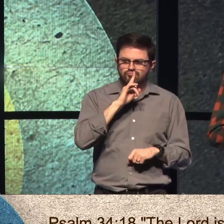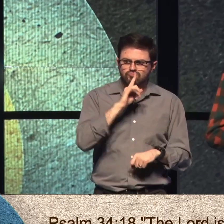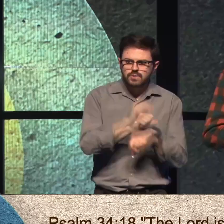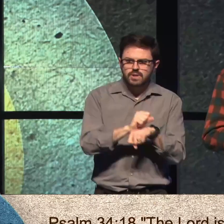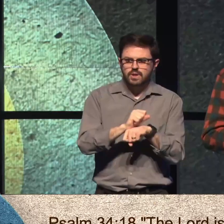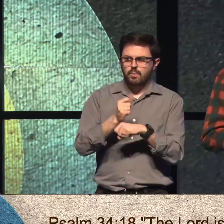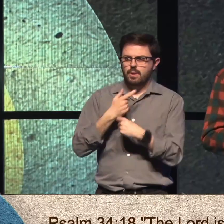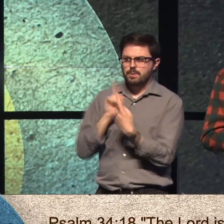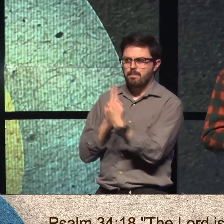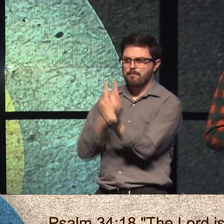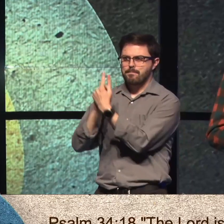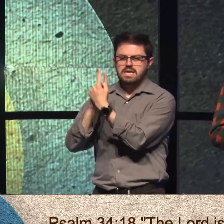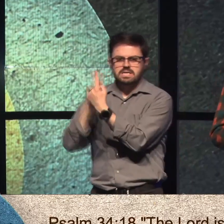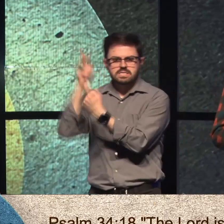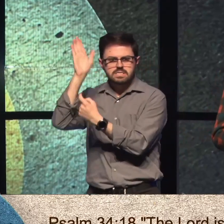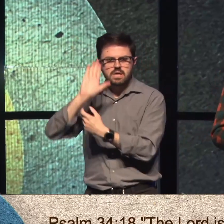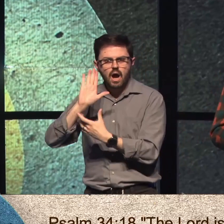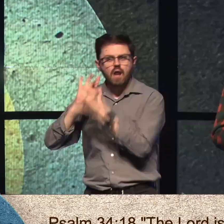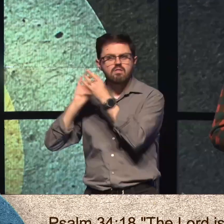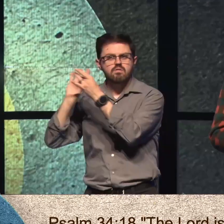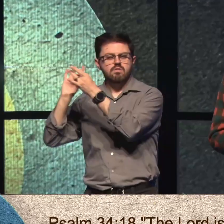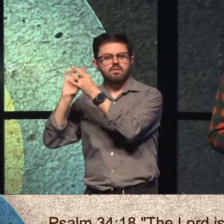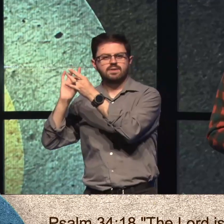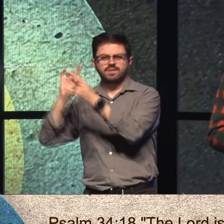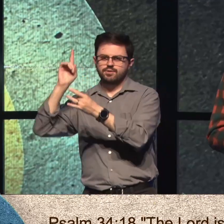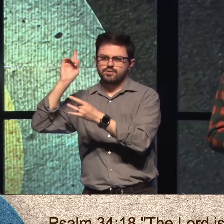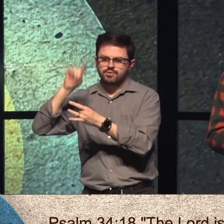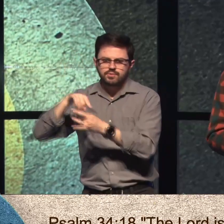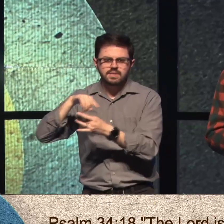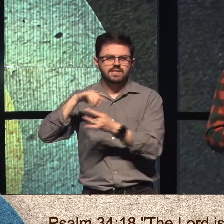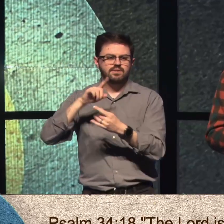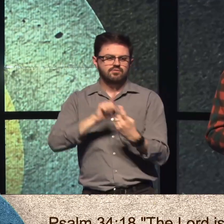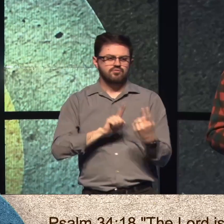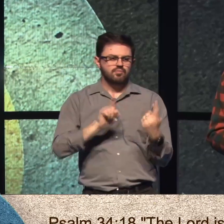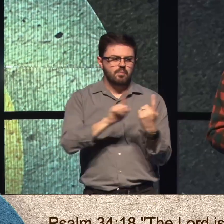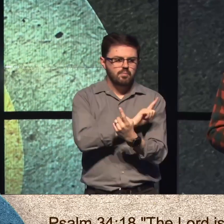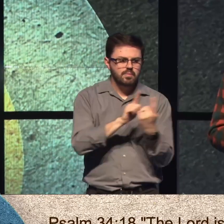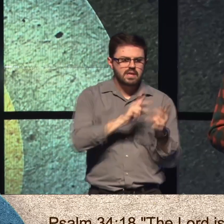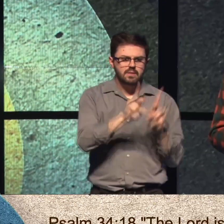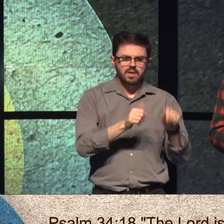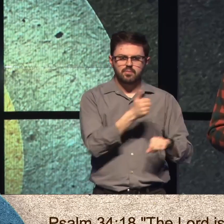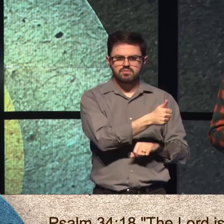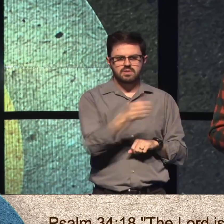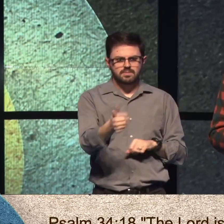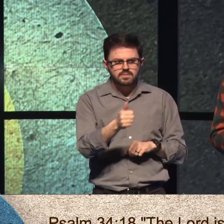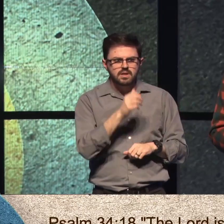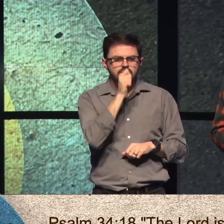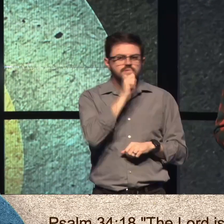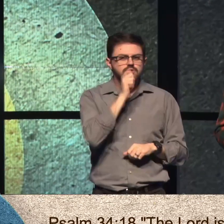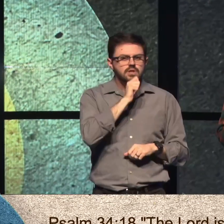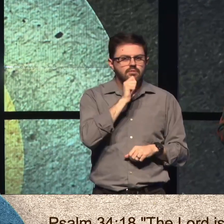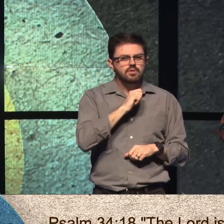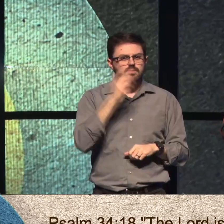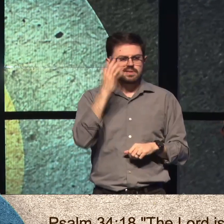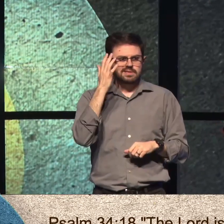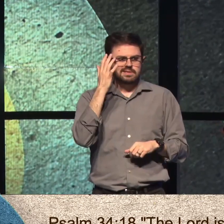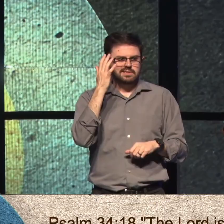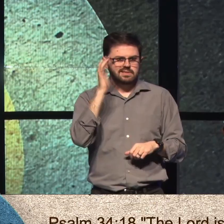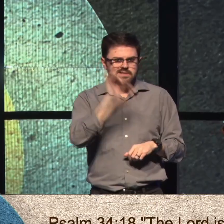you got to get close to the brokenhearted because that's where God is felt and needed the most.